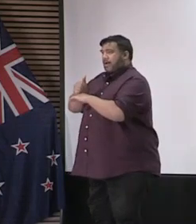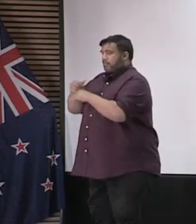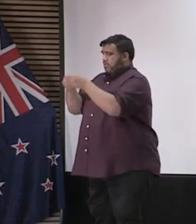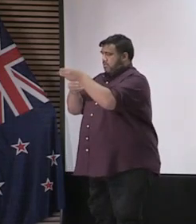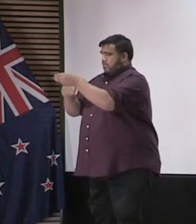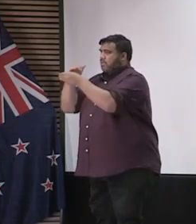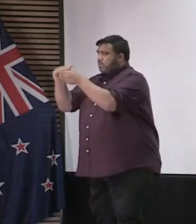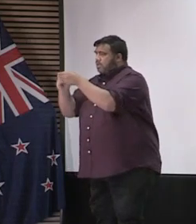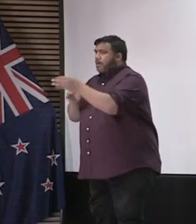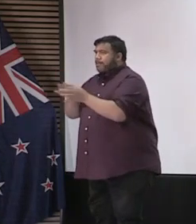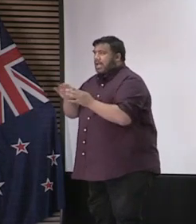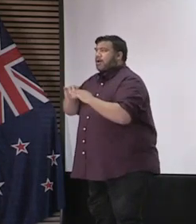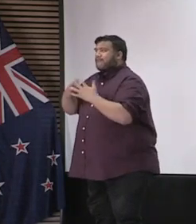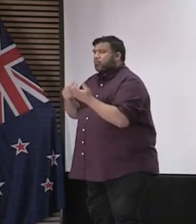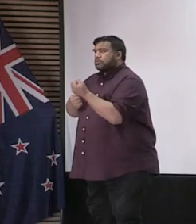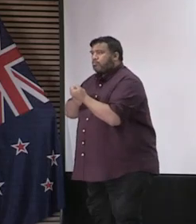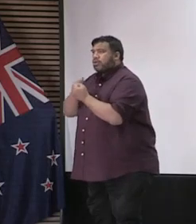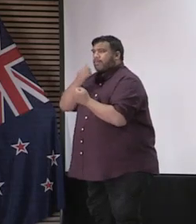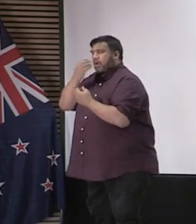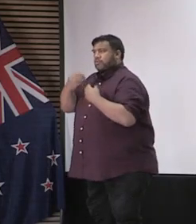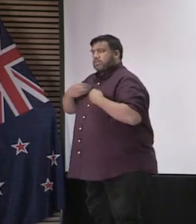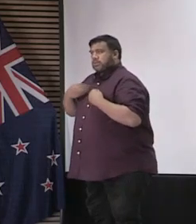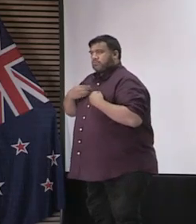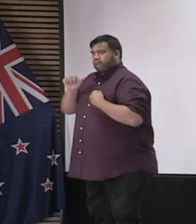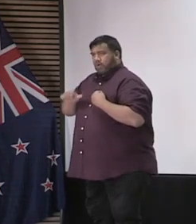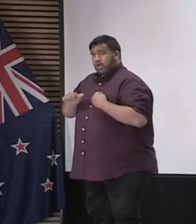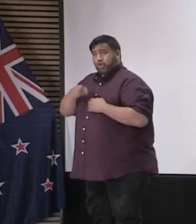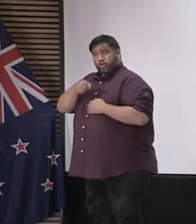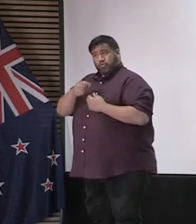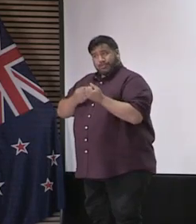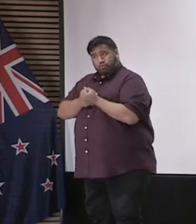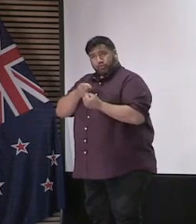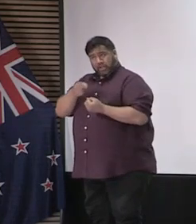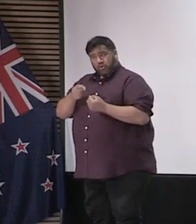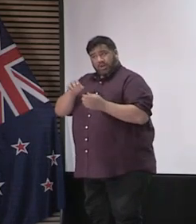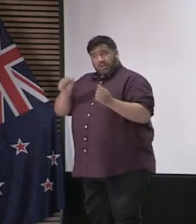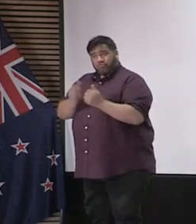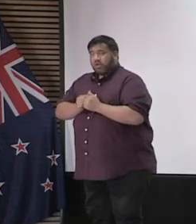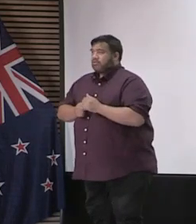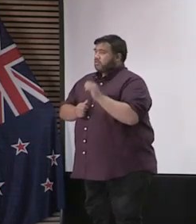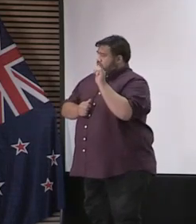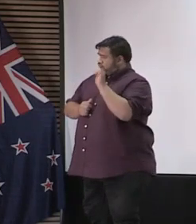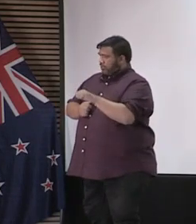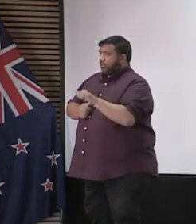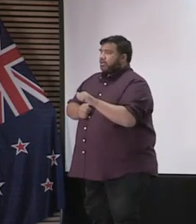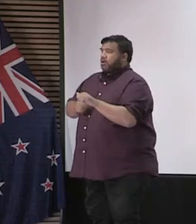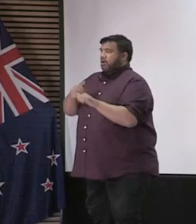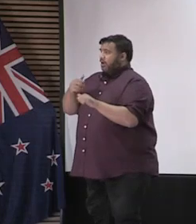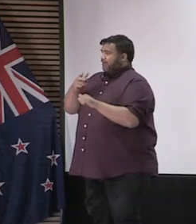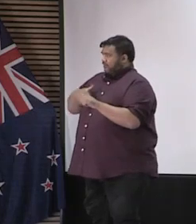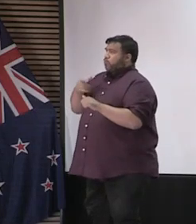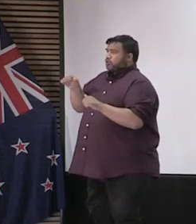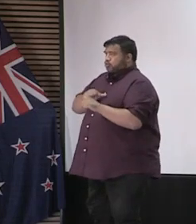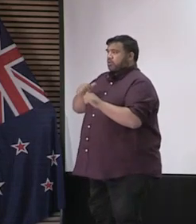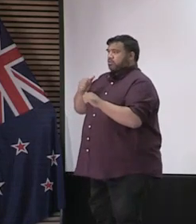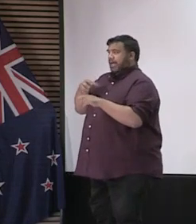growth approach. What do you make of that? Oh, I have no hesitation to say that that's exactly the kind of thing we can and should be doing.